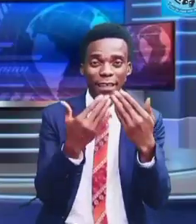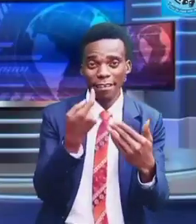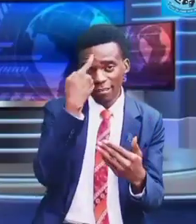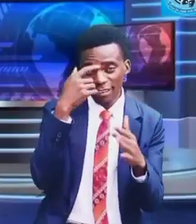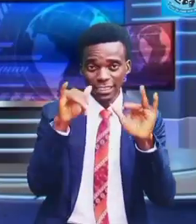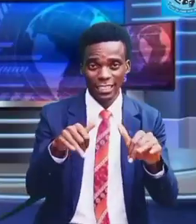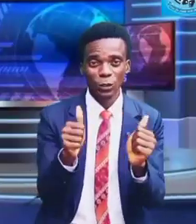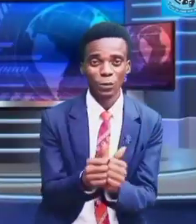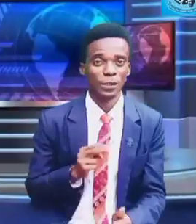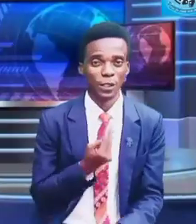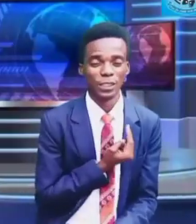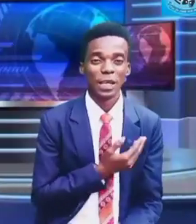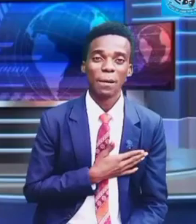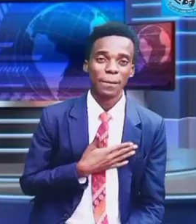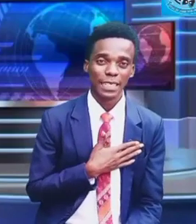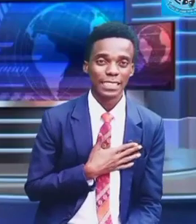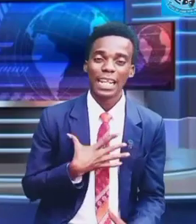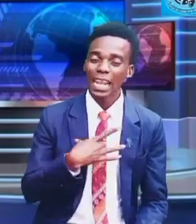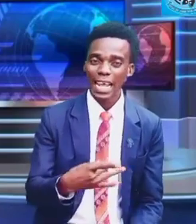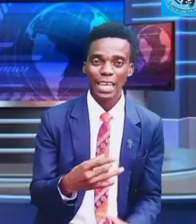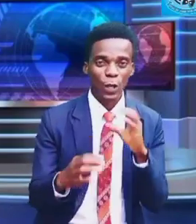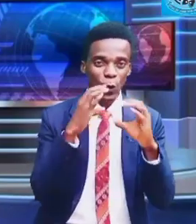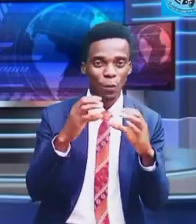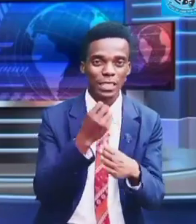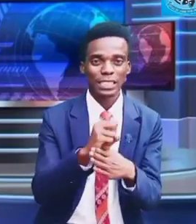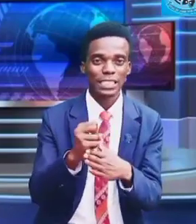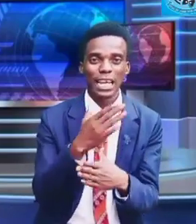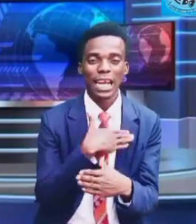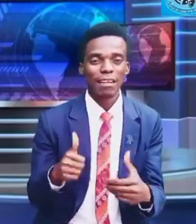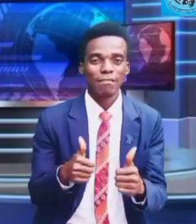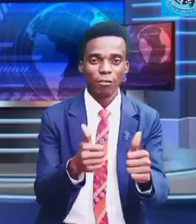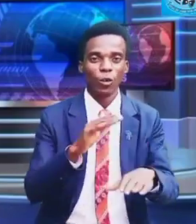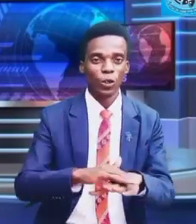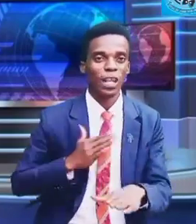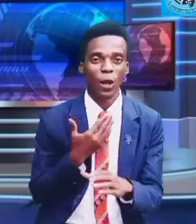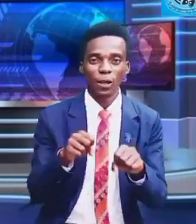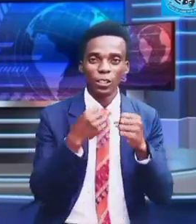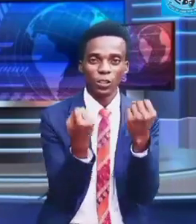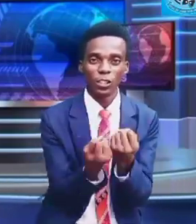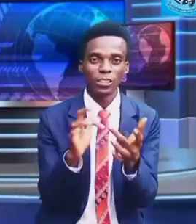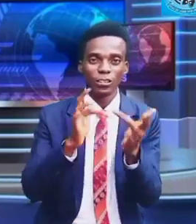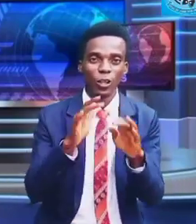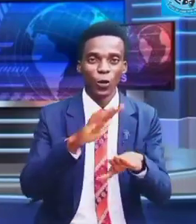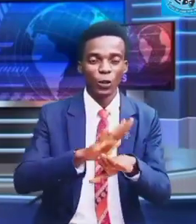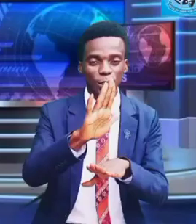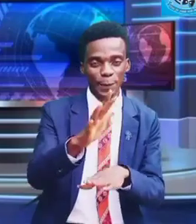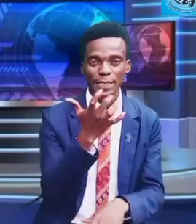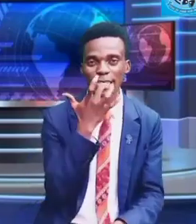for staying with us. Please kindly like, comment, share and follow on our social media handles on your